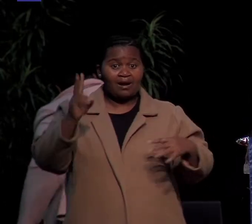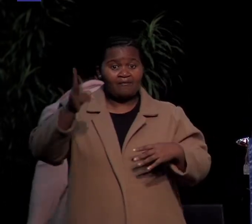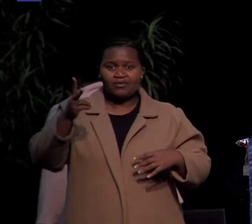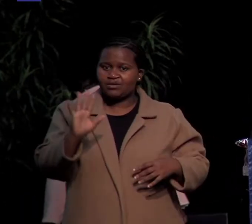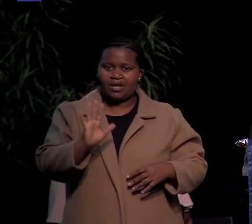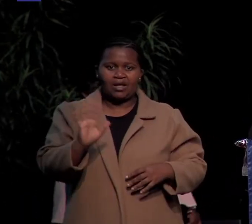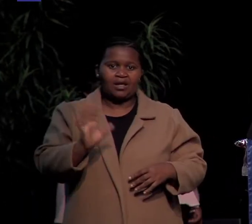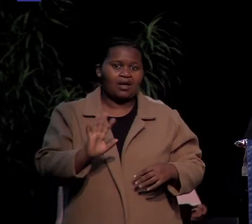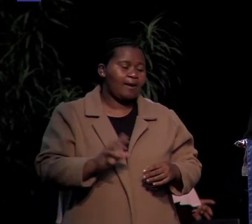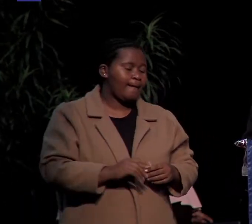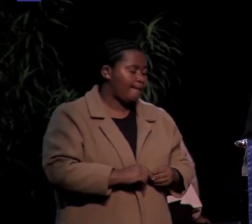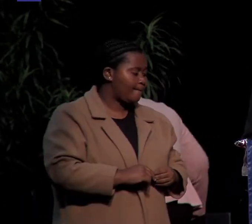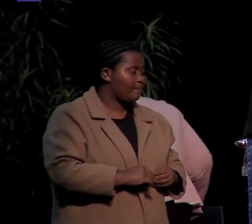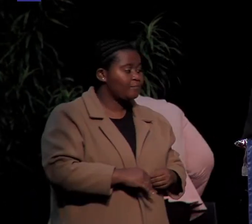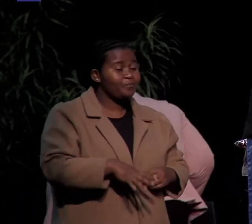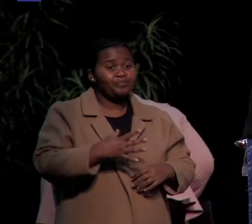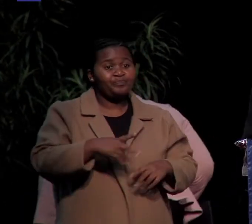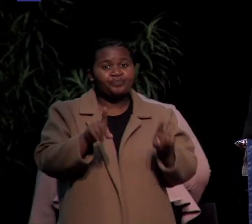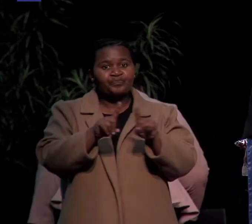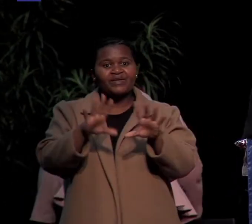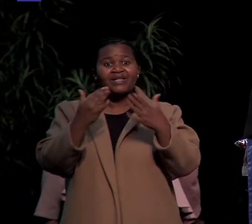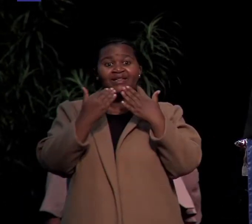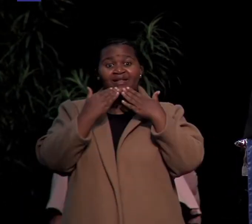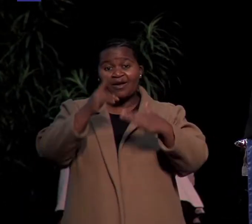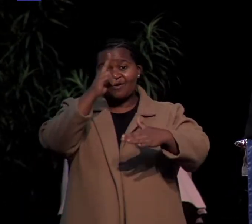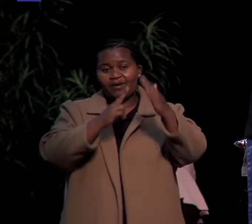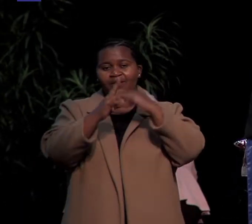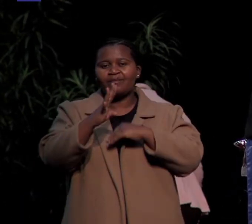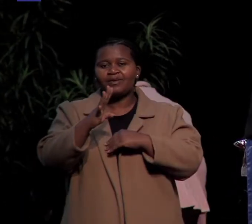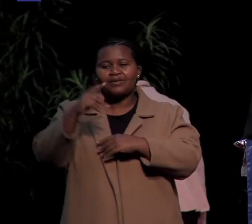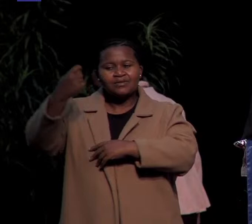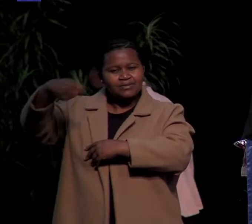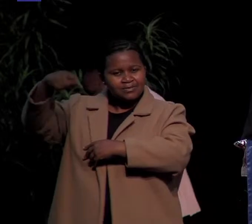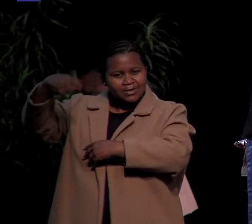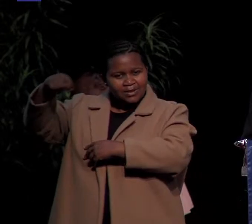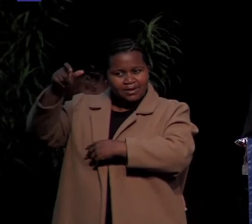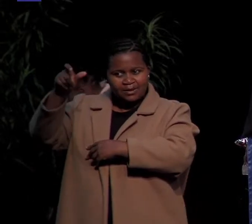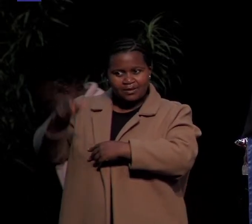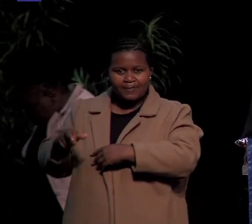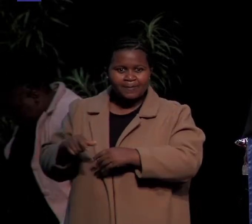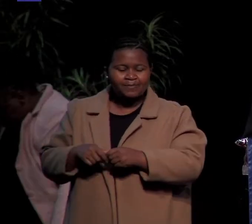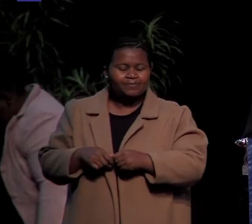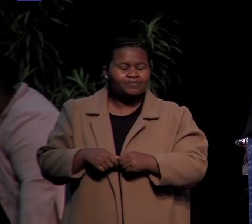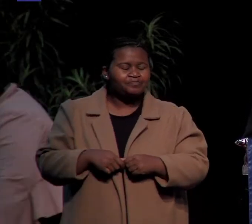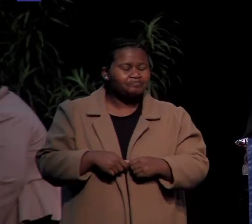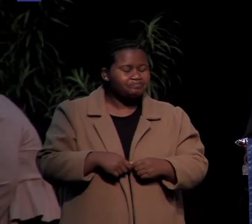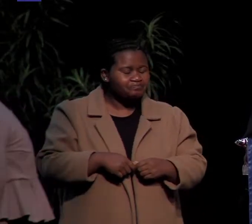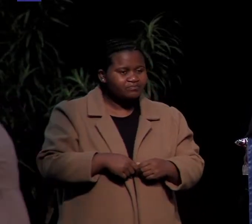Thank you, Honorable Speaker.